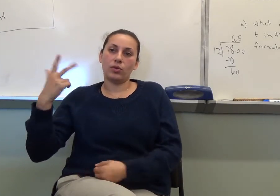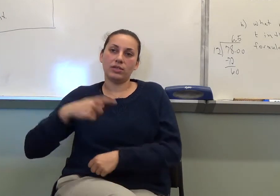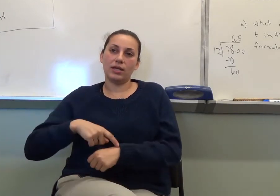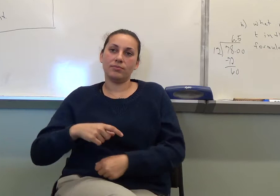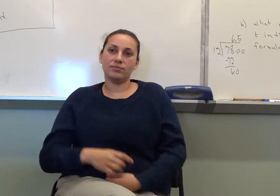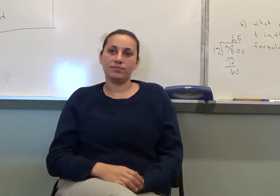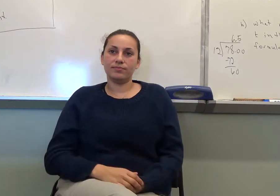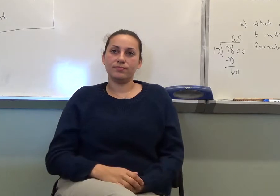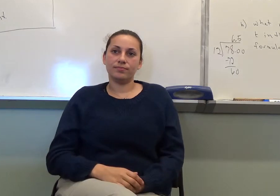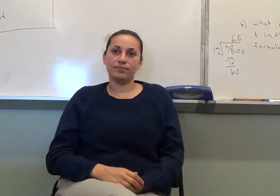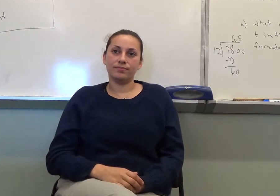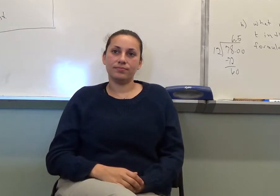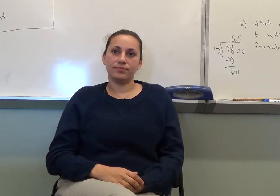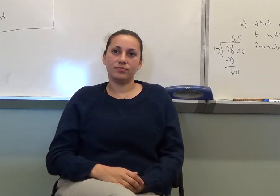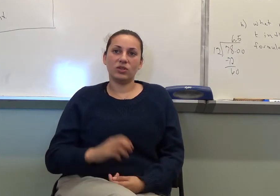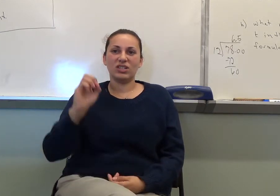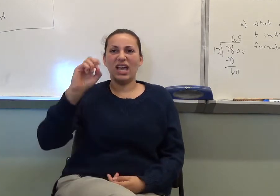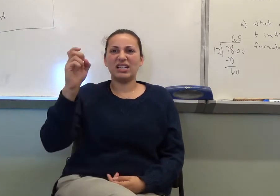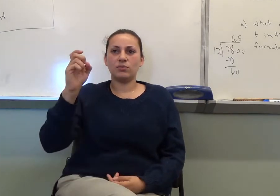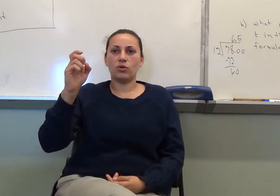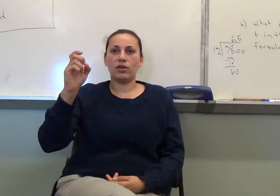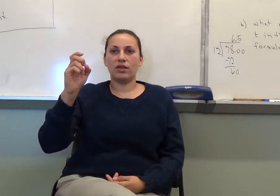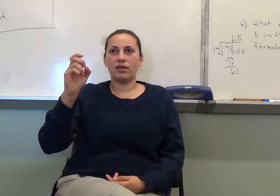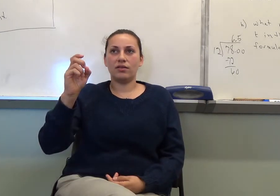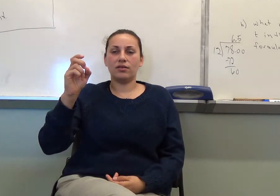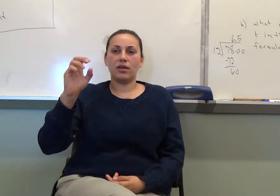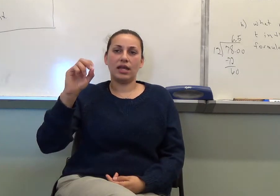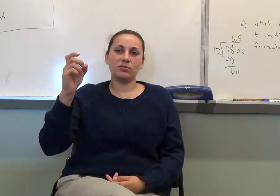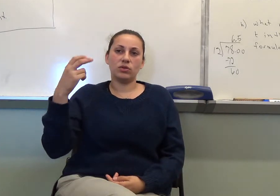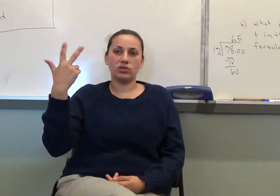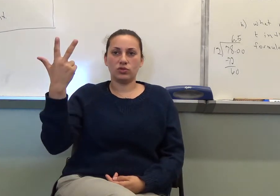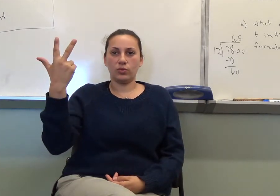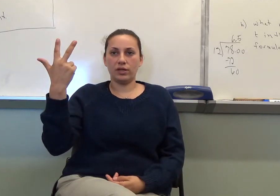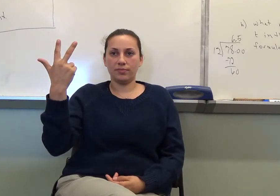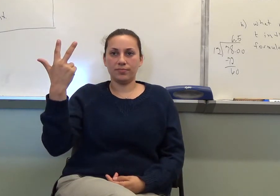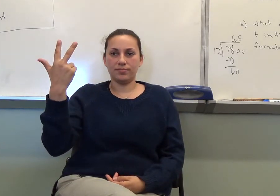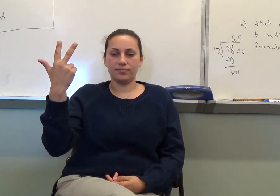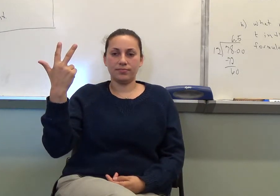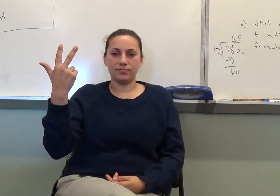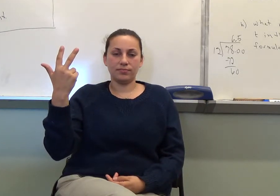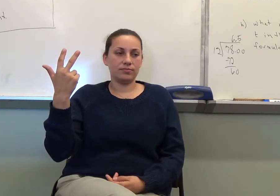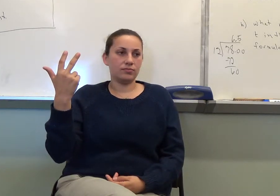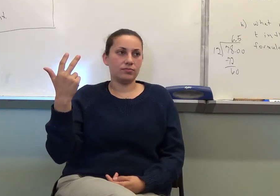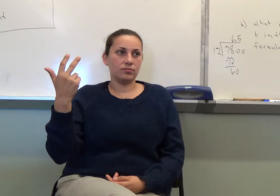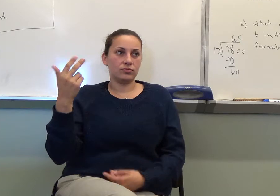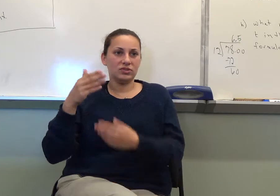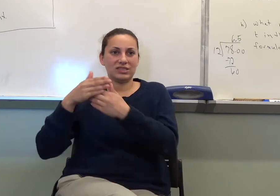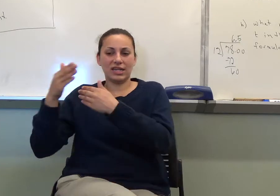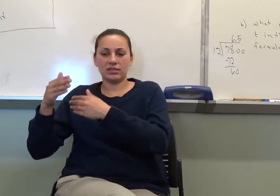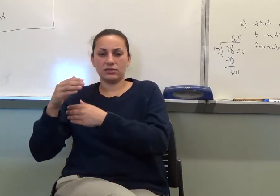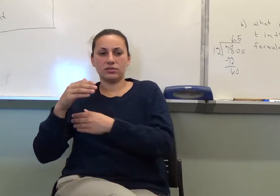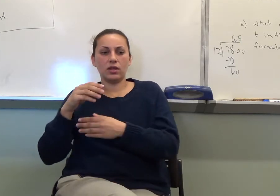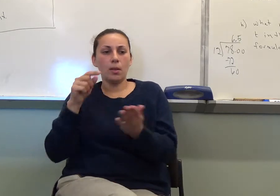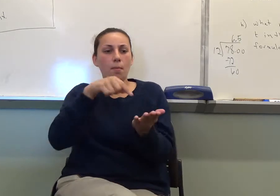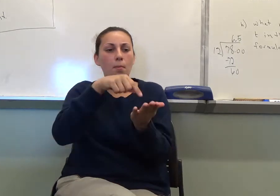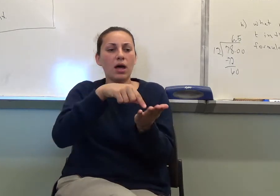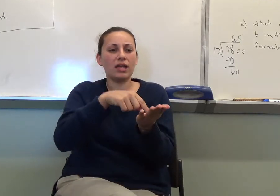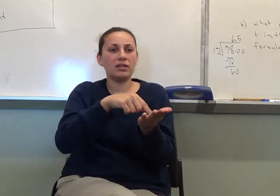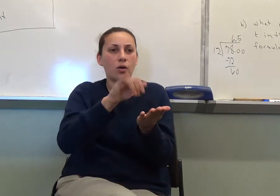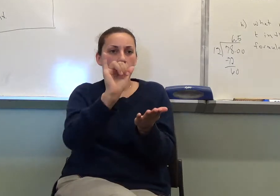exponential on there. So if you put that in, it's like an x to the y button. If you do that